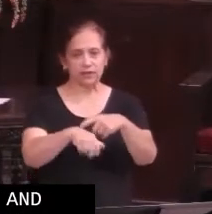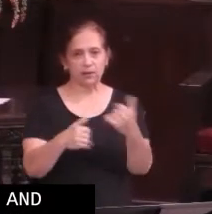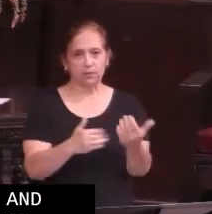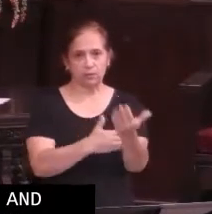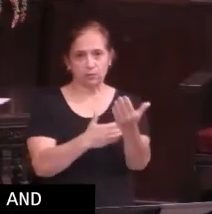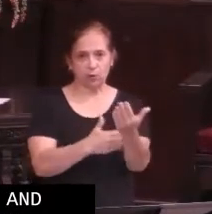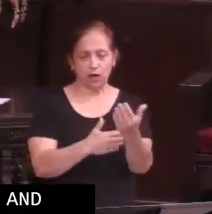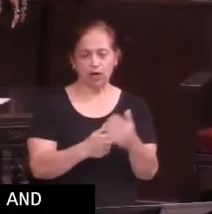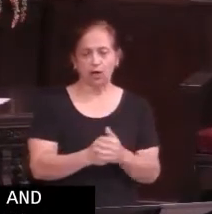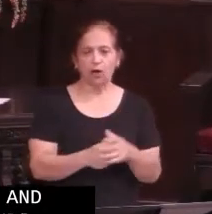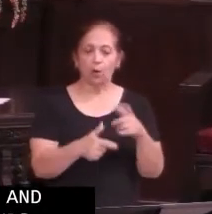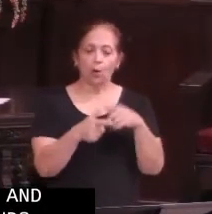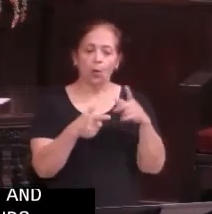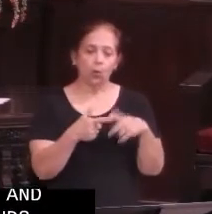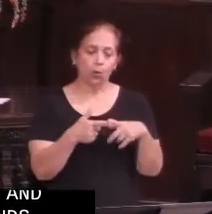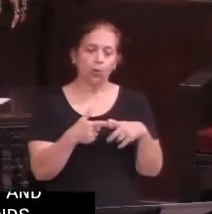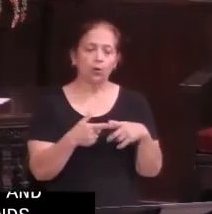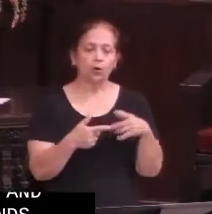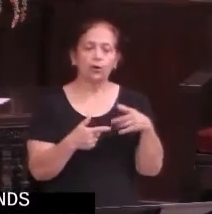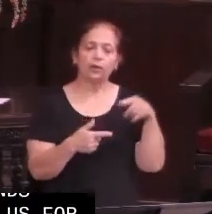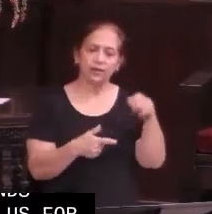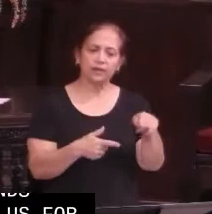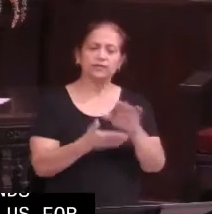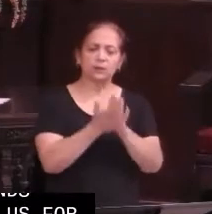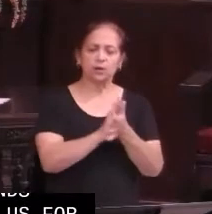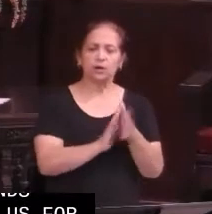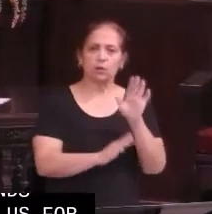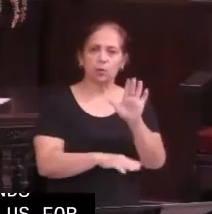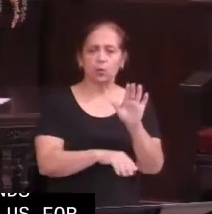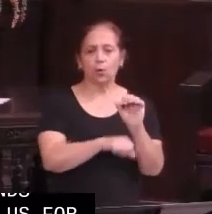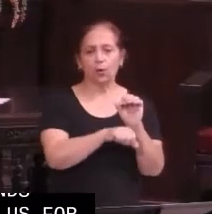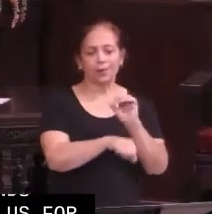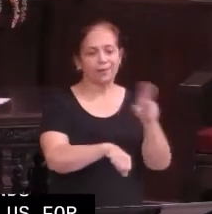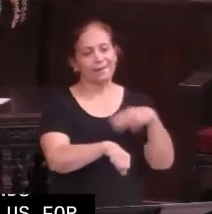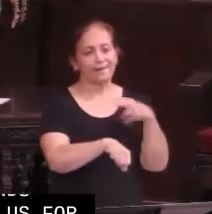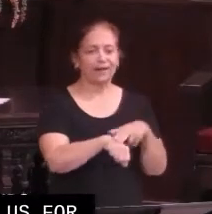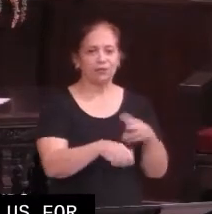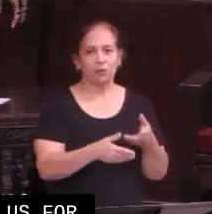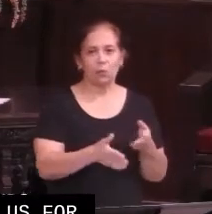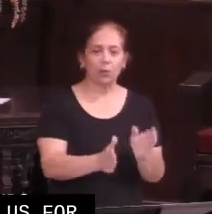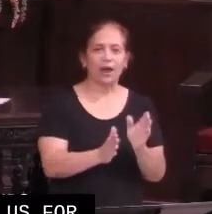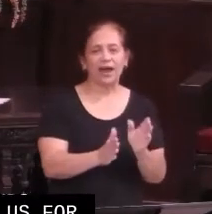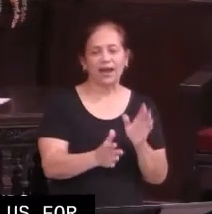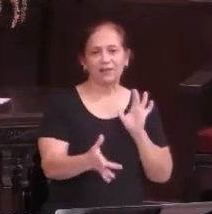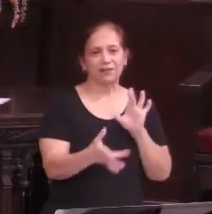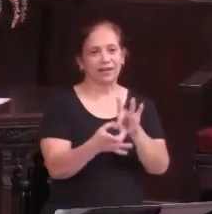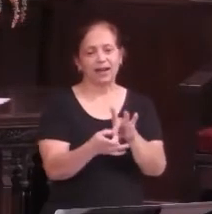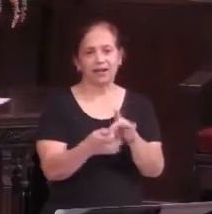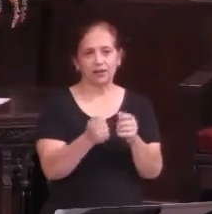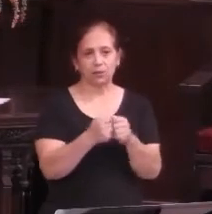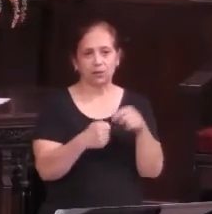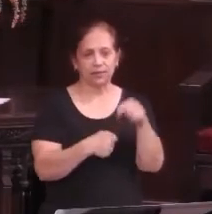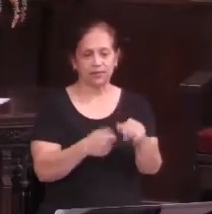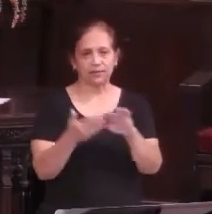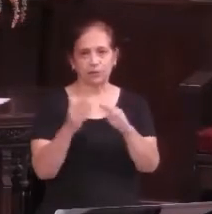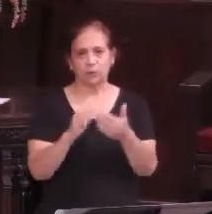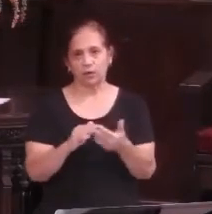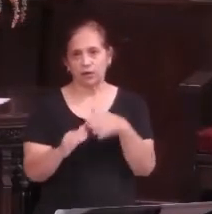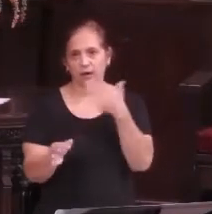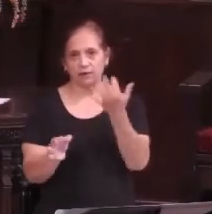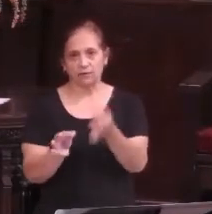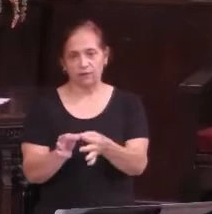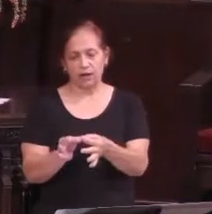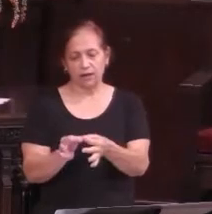morning, or this has become your natural way of connecting with this community of